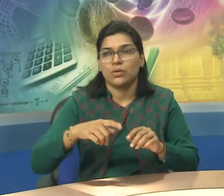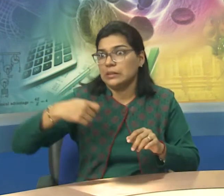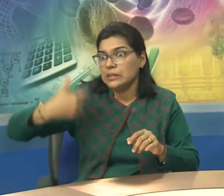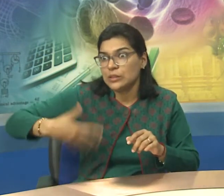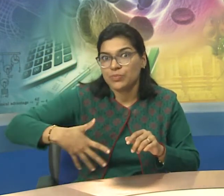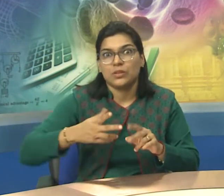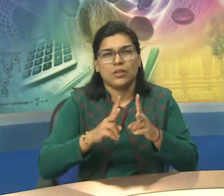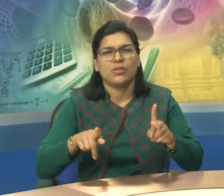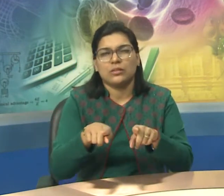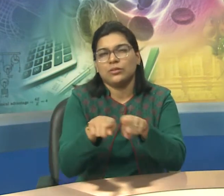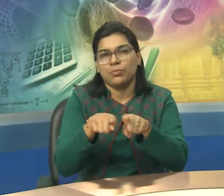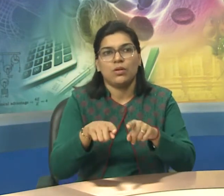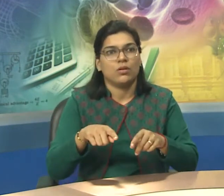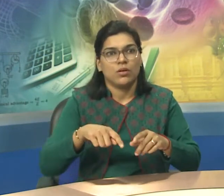the current operations,